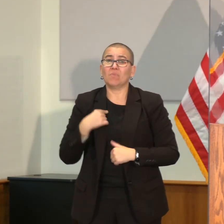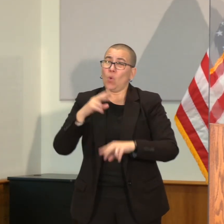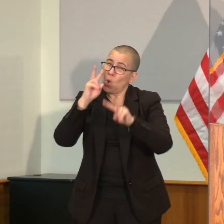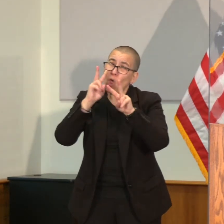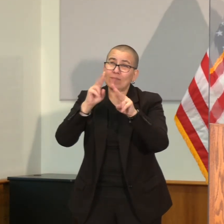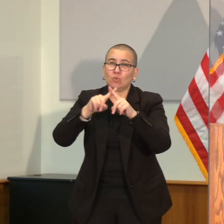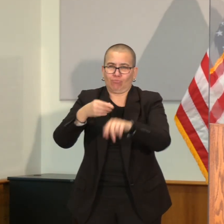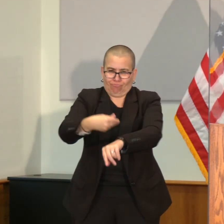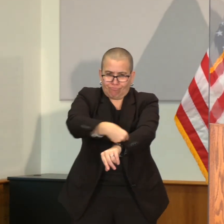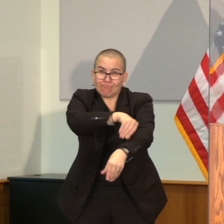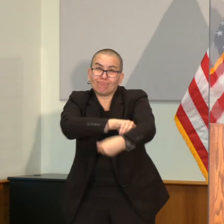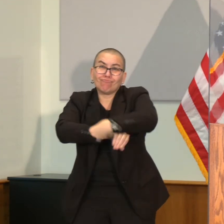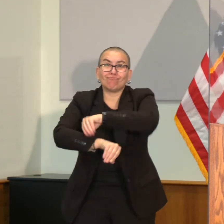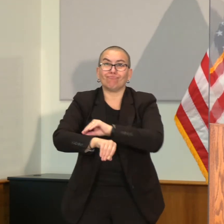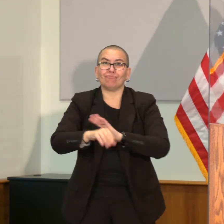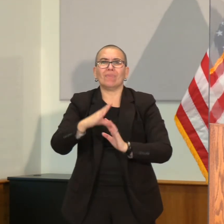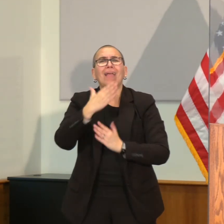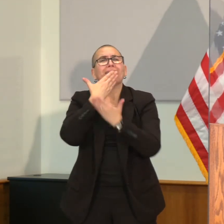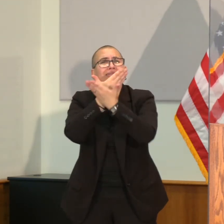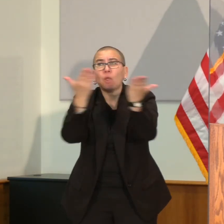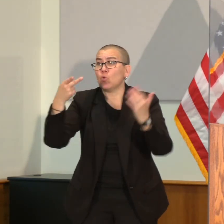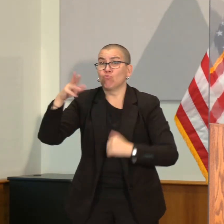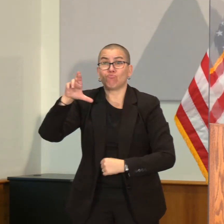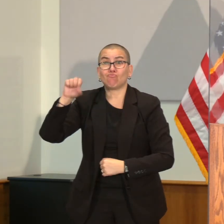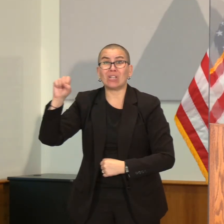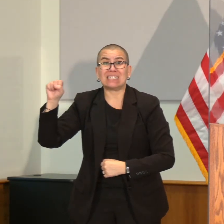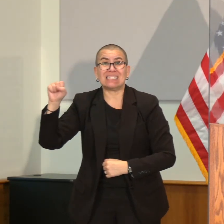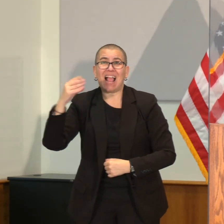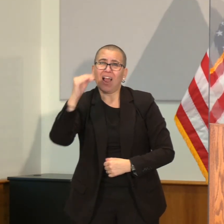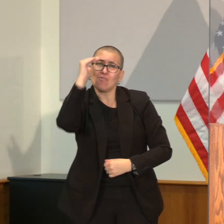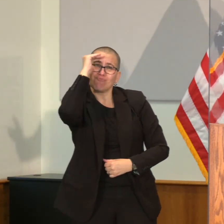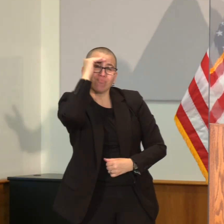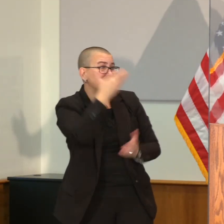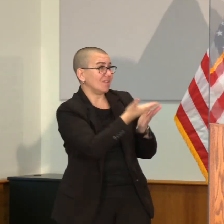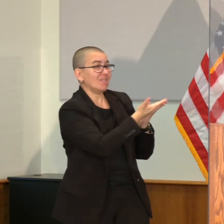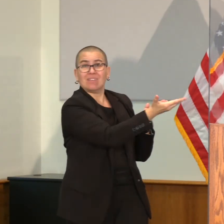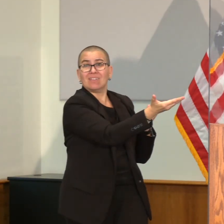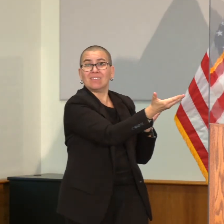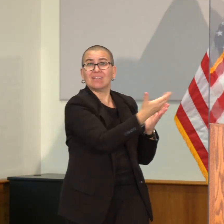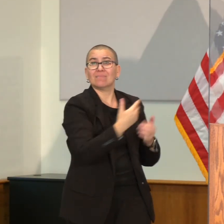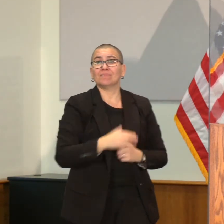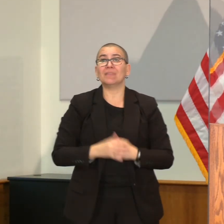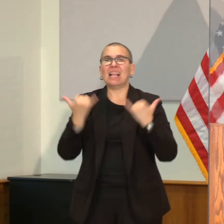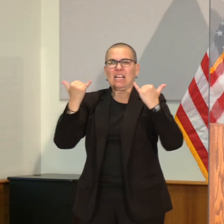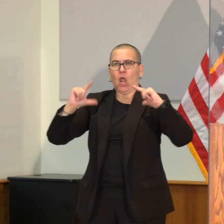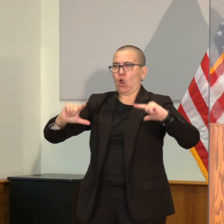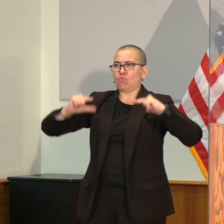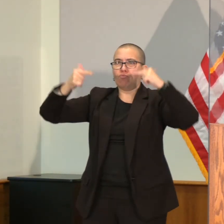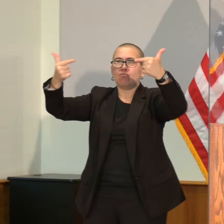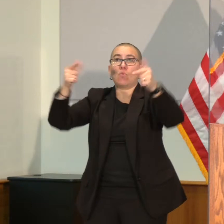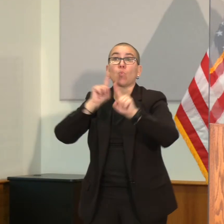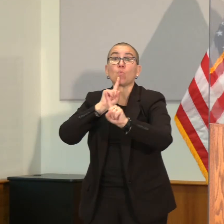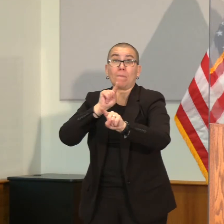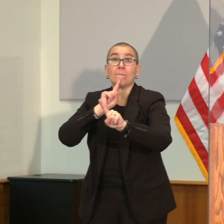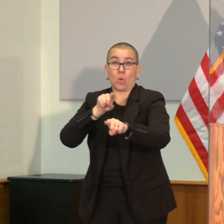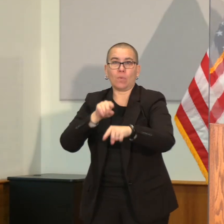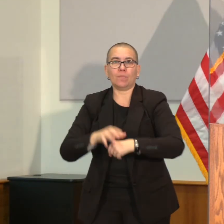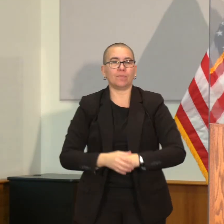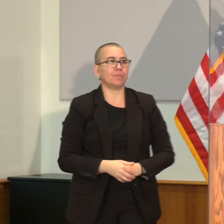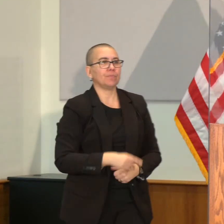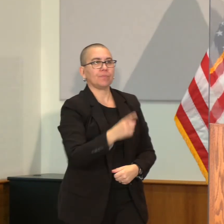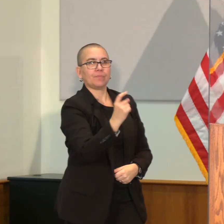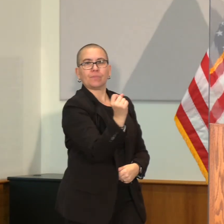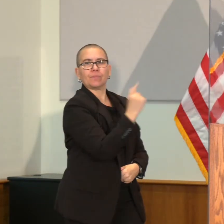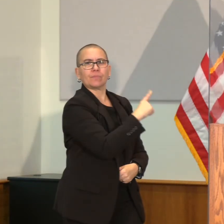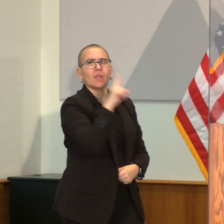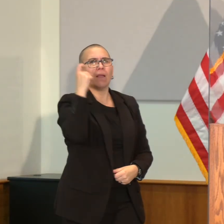your patience to the press. These words needed to be said, and I'm grateful they were said. Governor, last week you said you would burn all